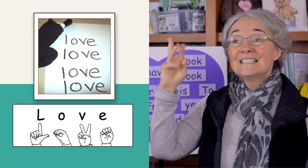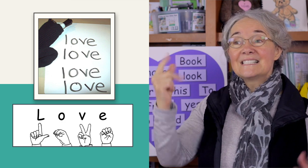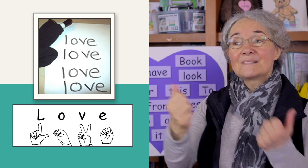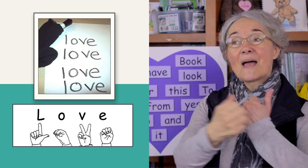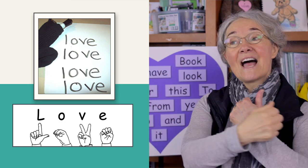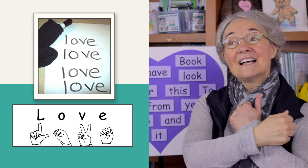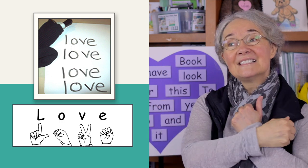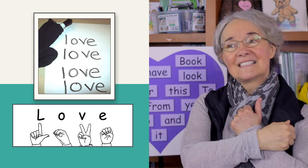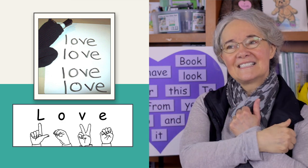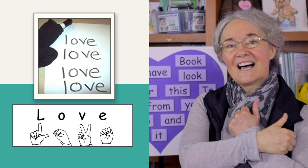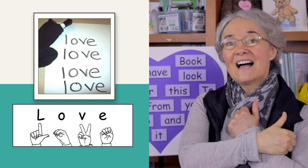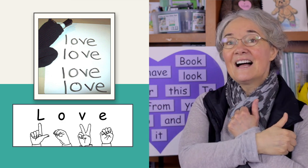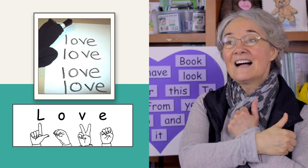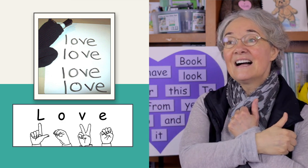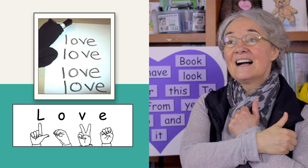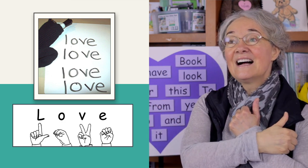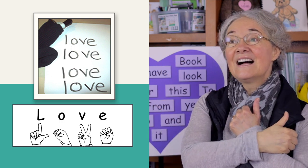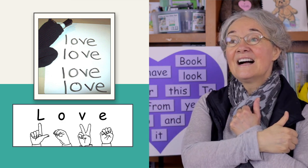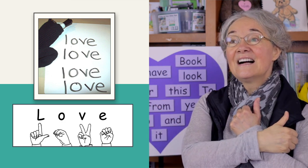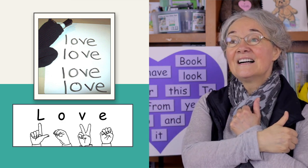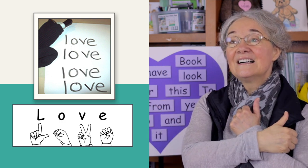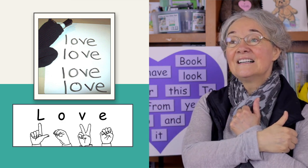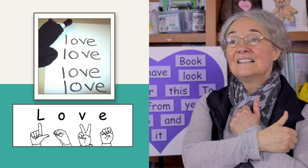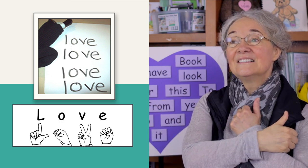L-O-V-E spells